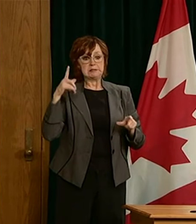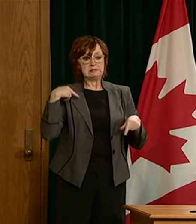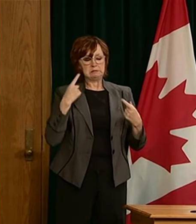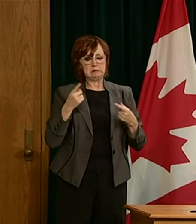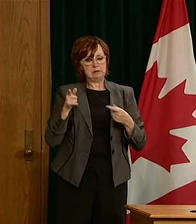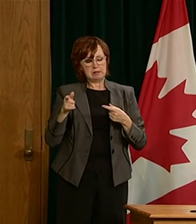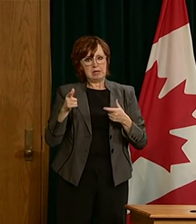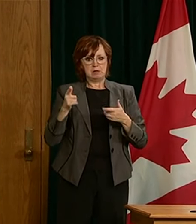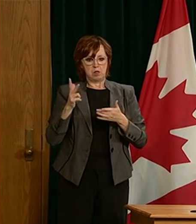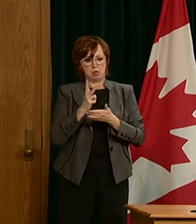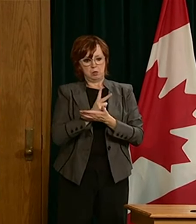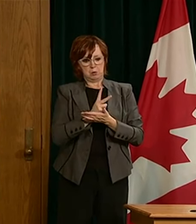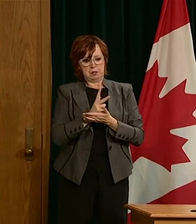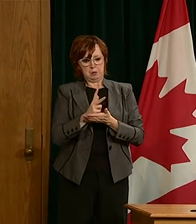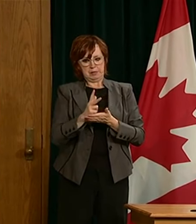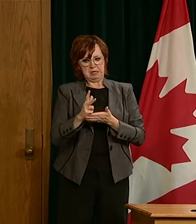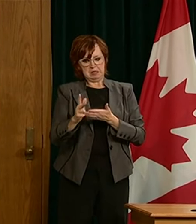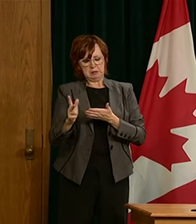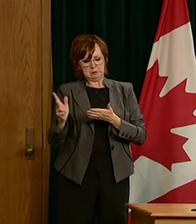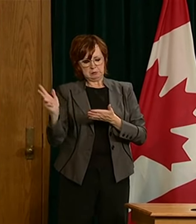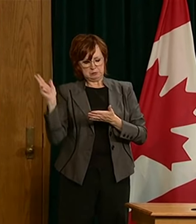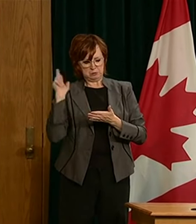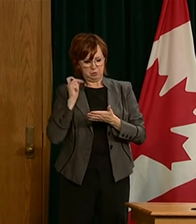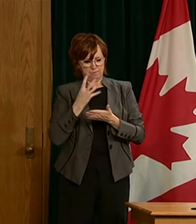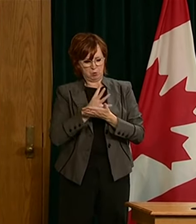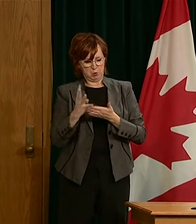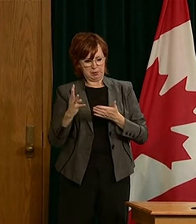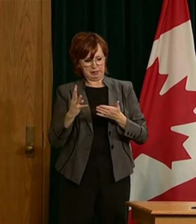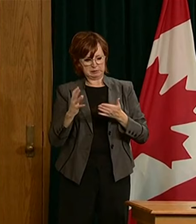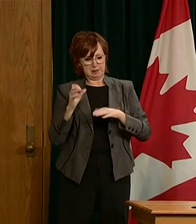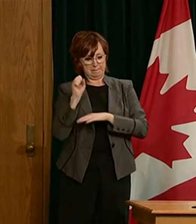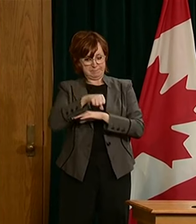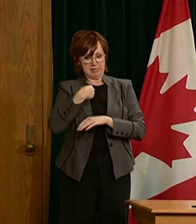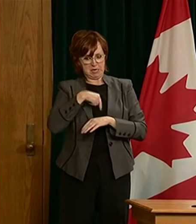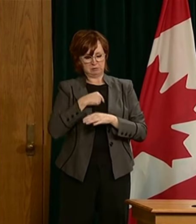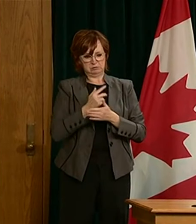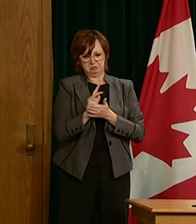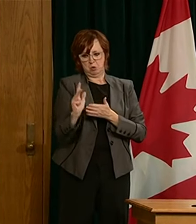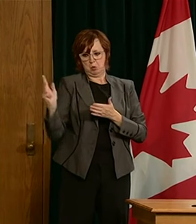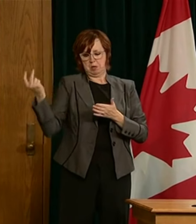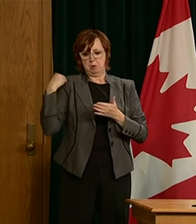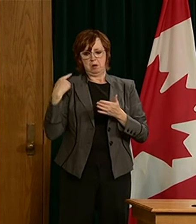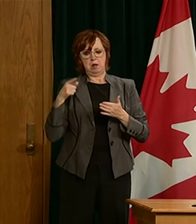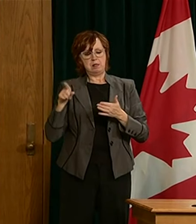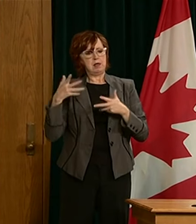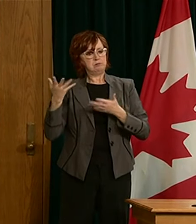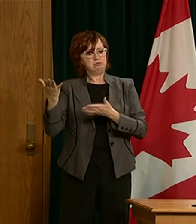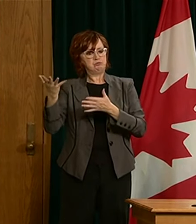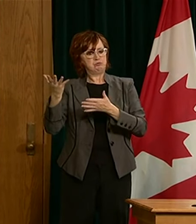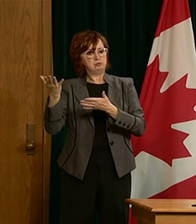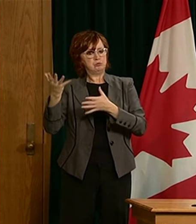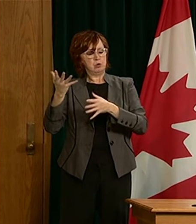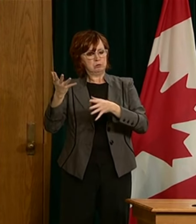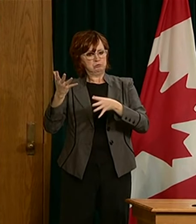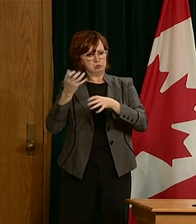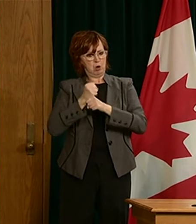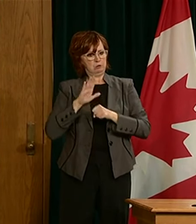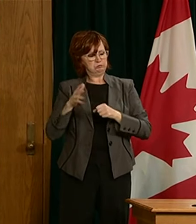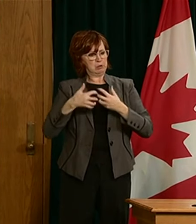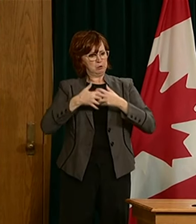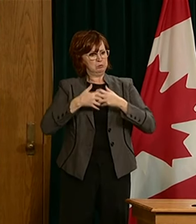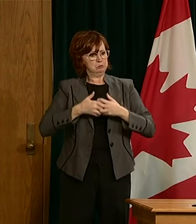to 4 weeks. They just received some of the ventilators that they were expecting as well. And again, the capacity that we've already built in the system is what's going to get us through the